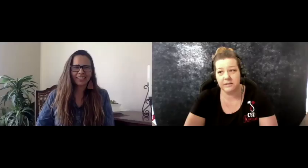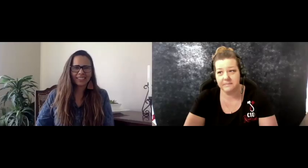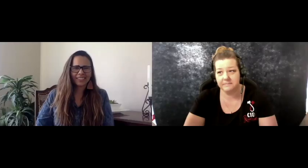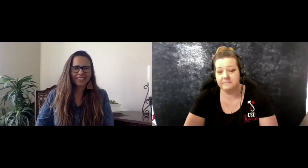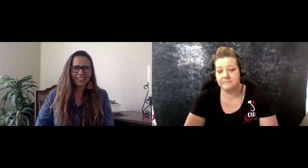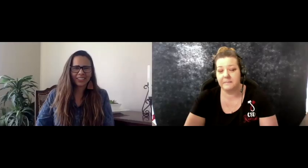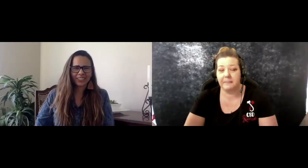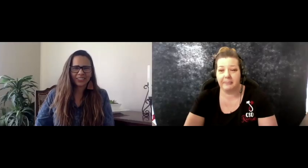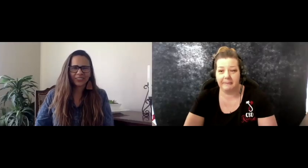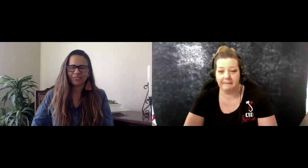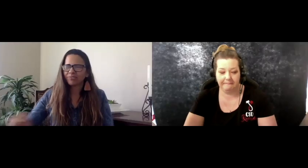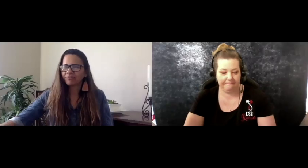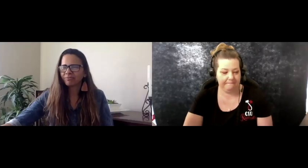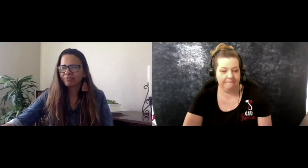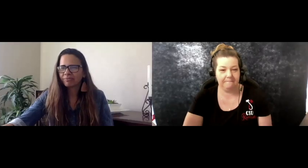Tony?